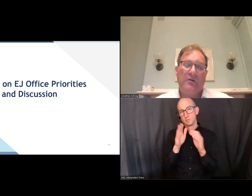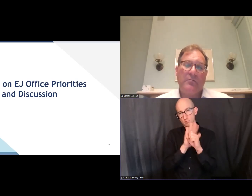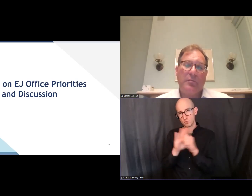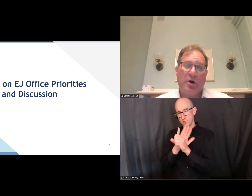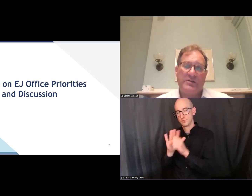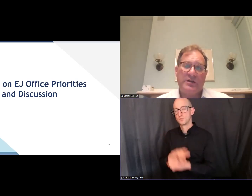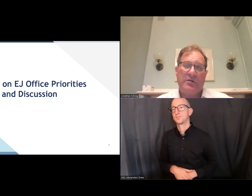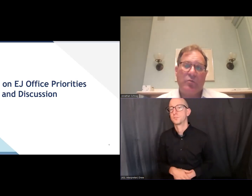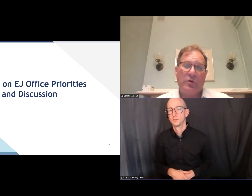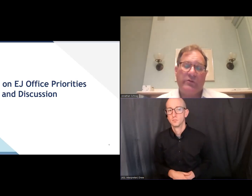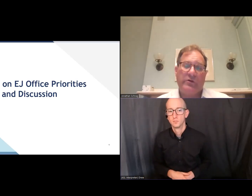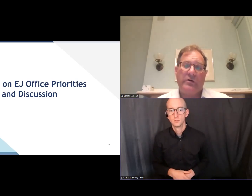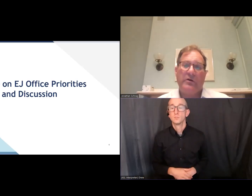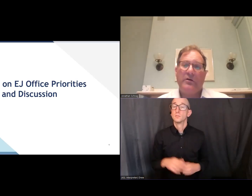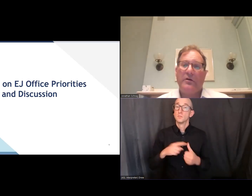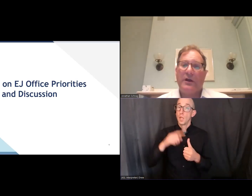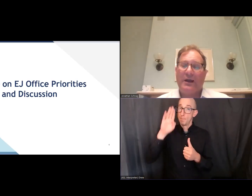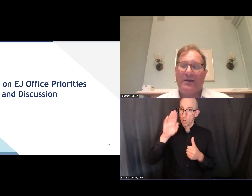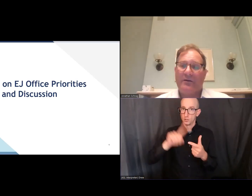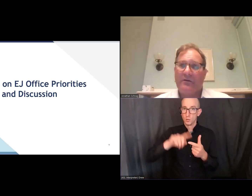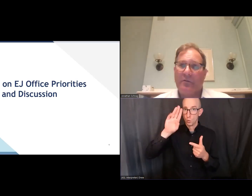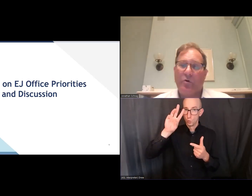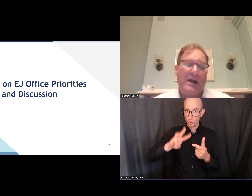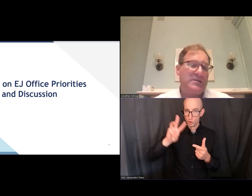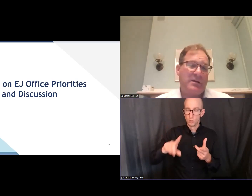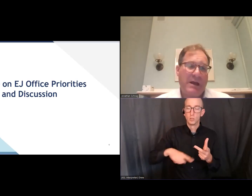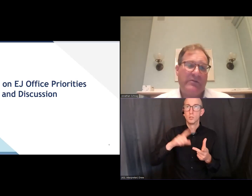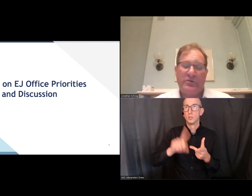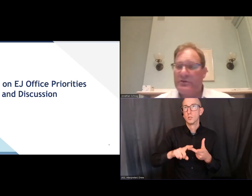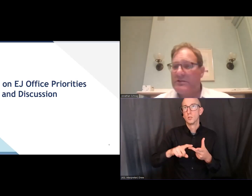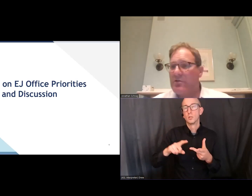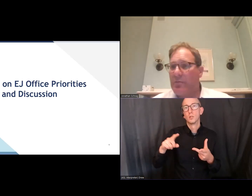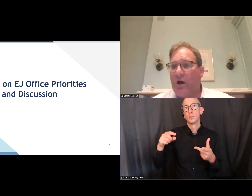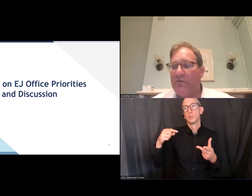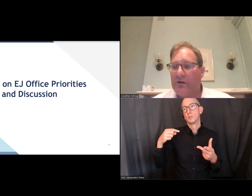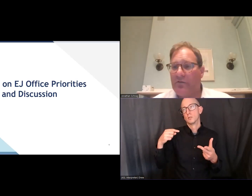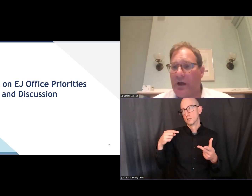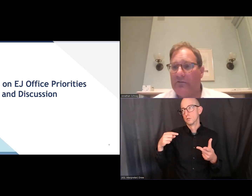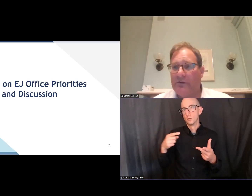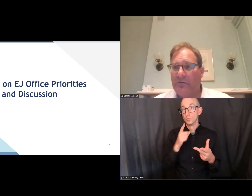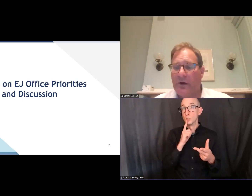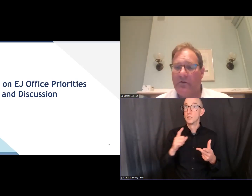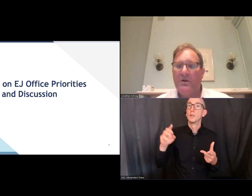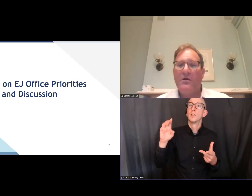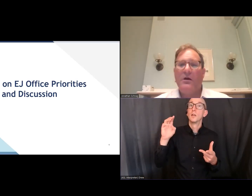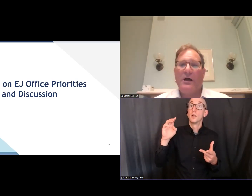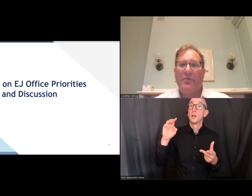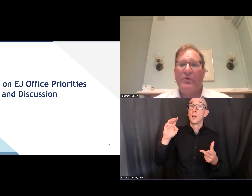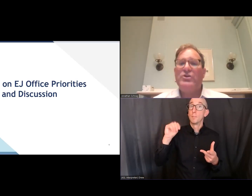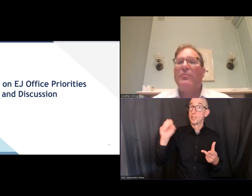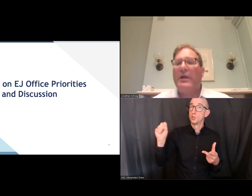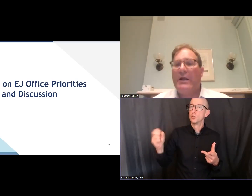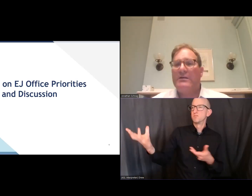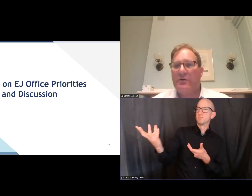areas, Boston, Worcester, and Massachusetts is doing Providence, Rhode Island as well.